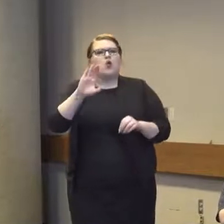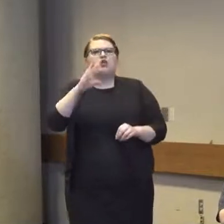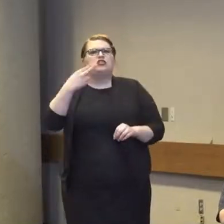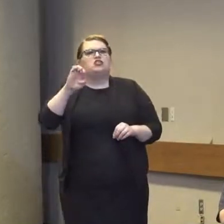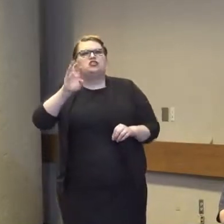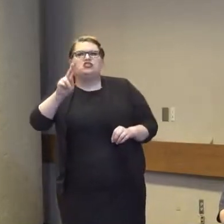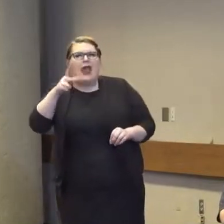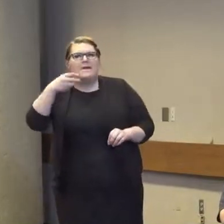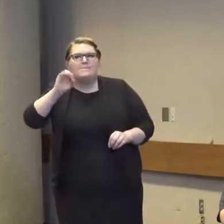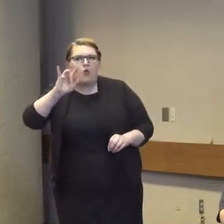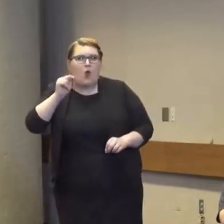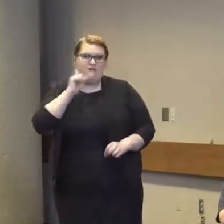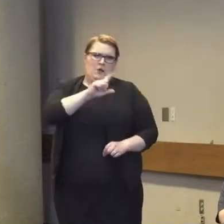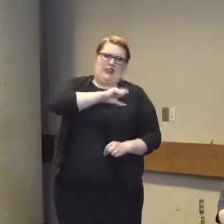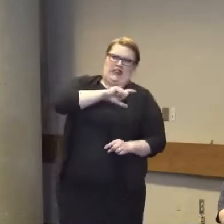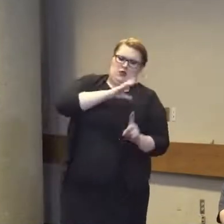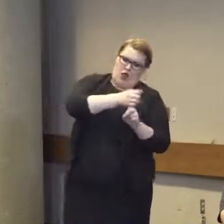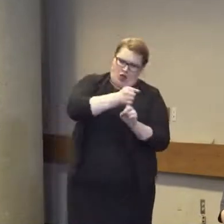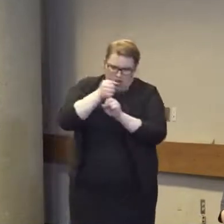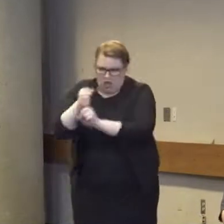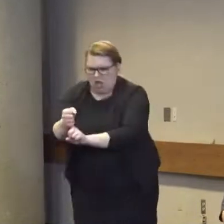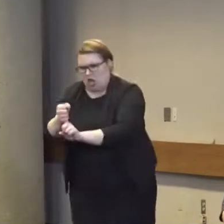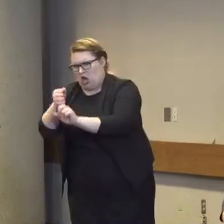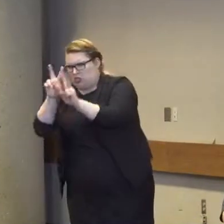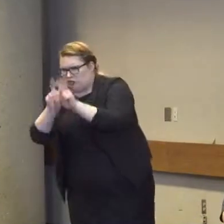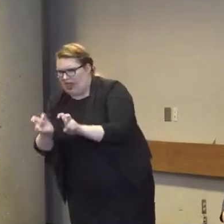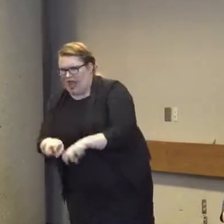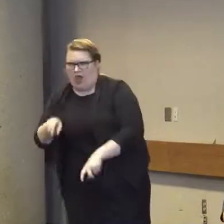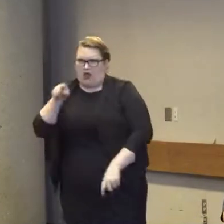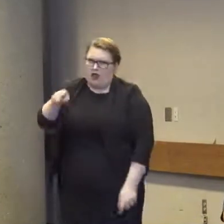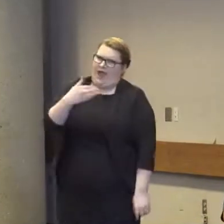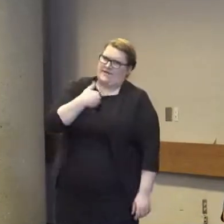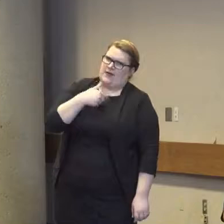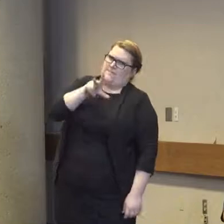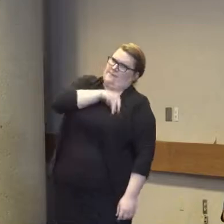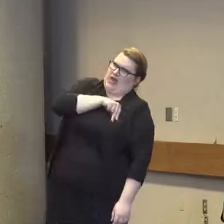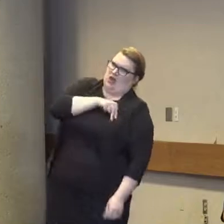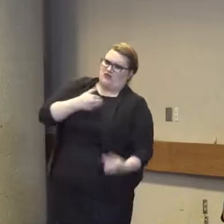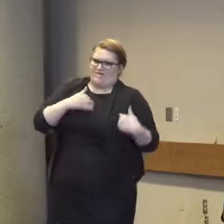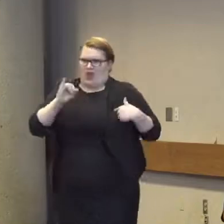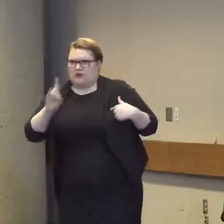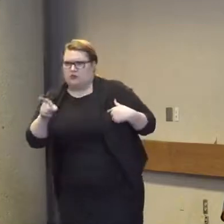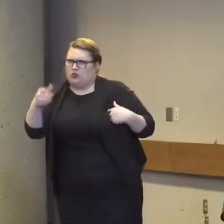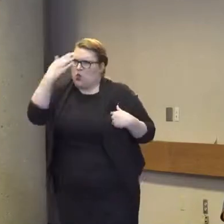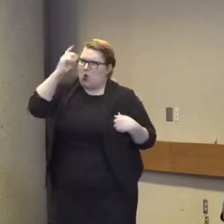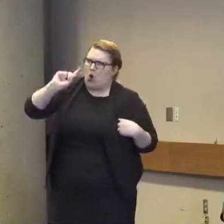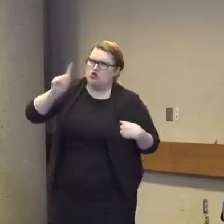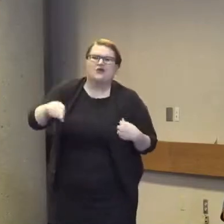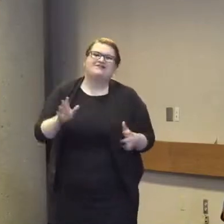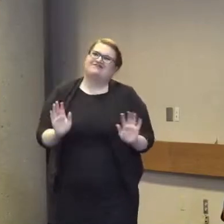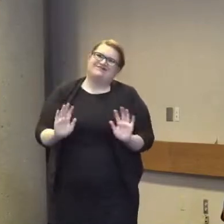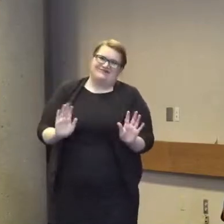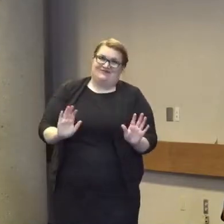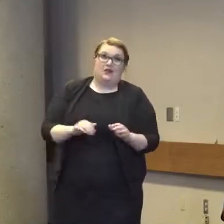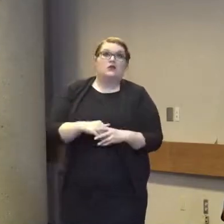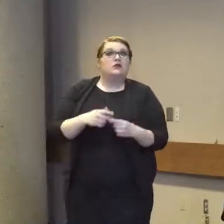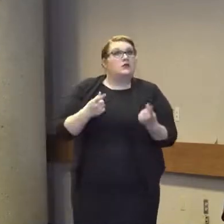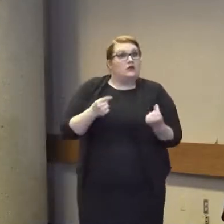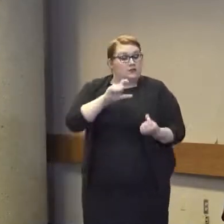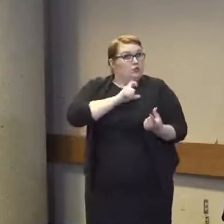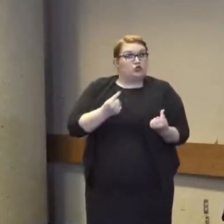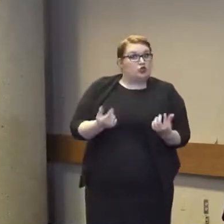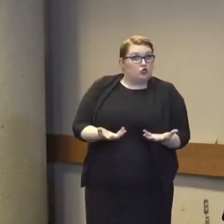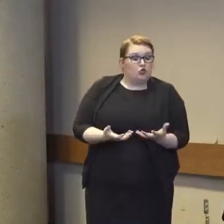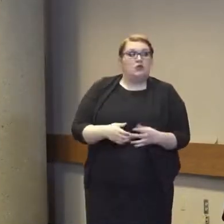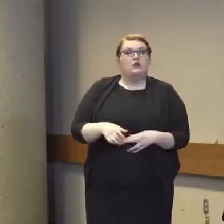pulling people over with the express purpose of checking whether they've got a badge or an ID of where they're going. What law enforcement is going to do is in the